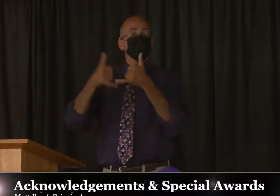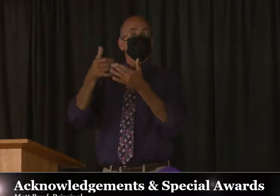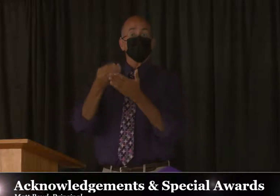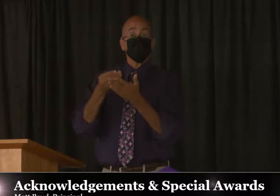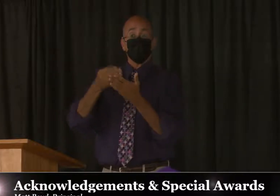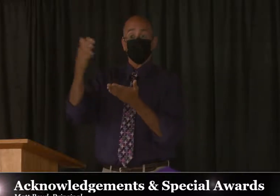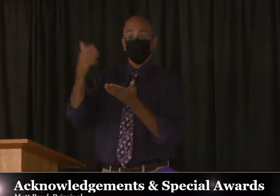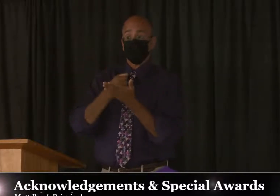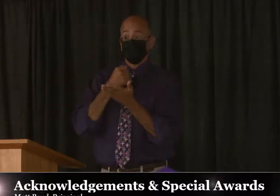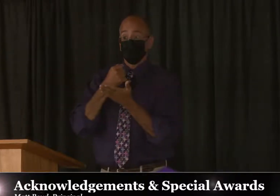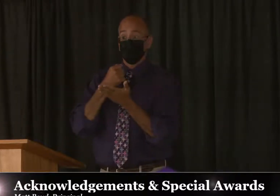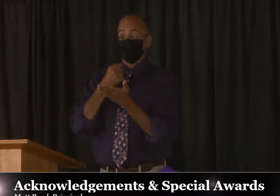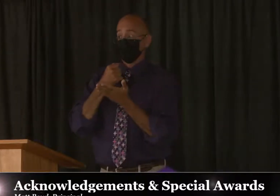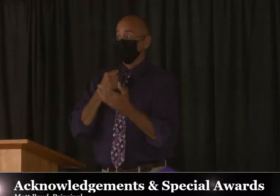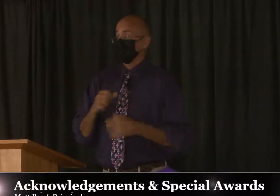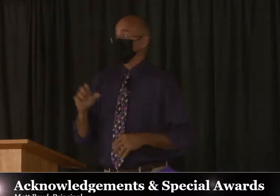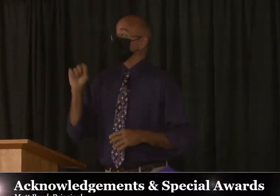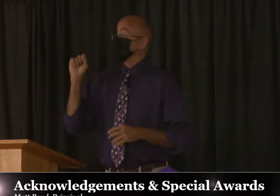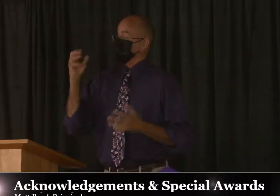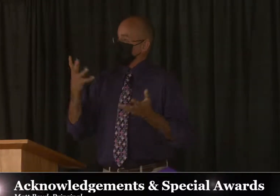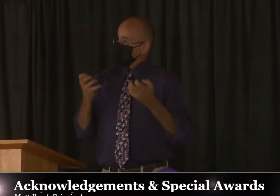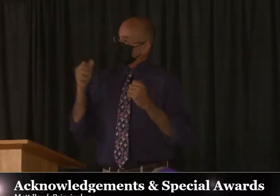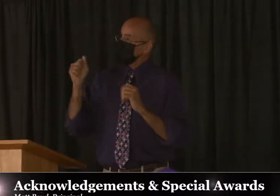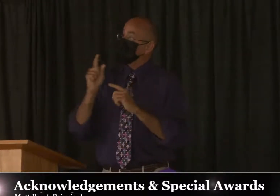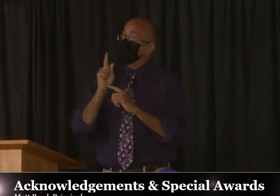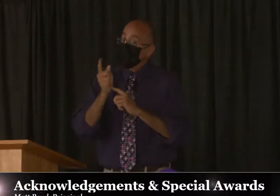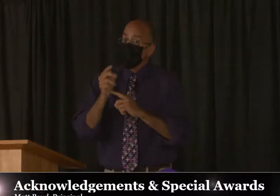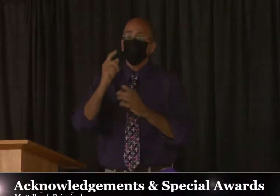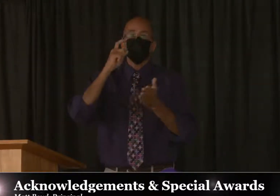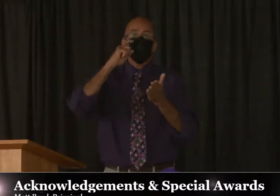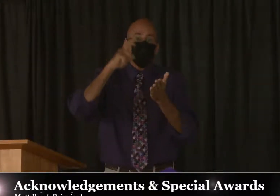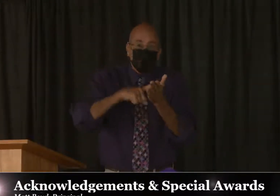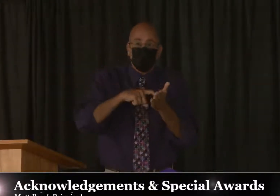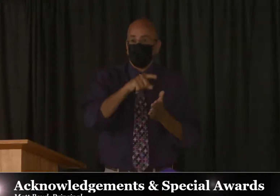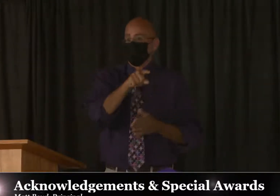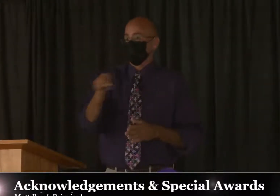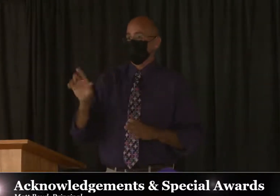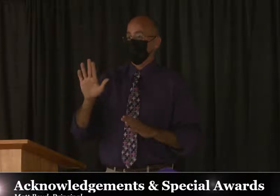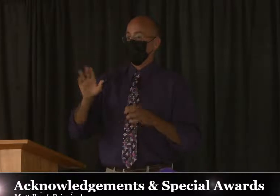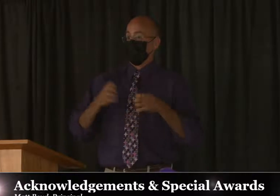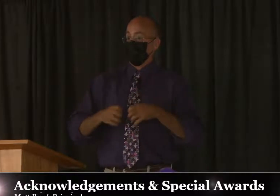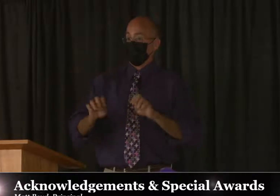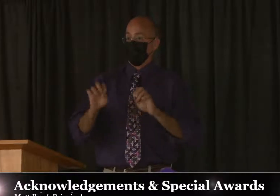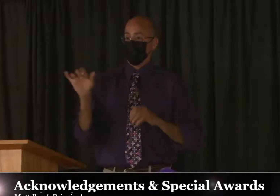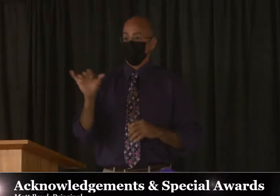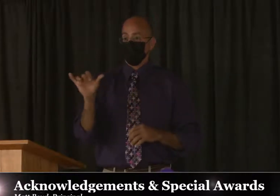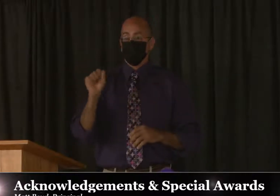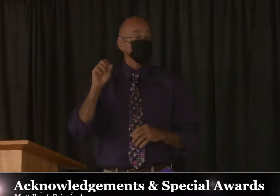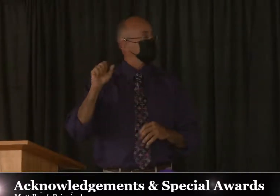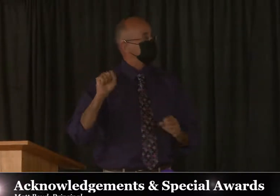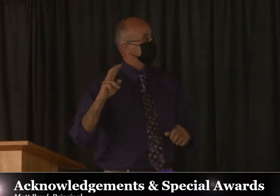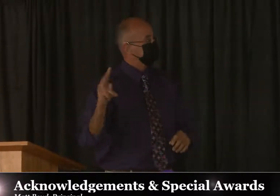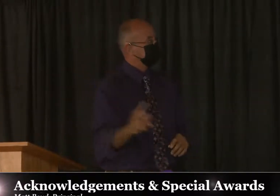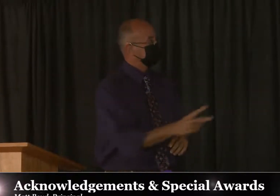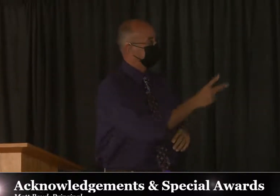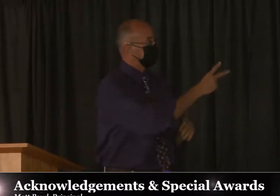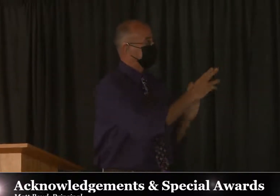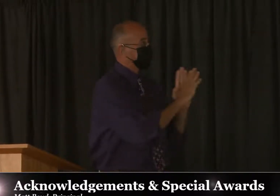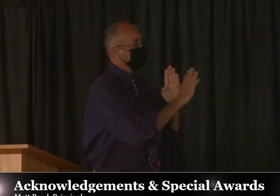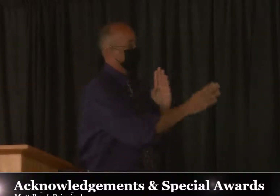And we had nominations for the different awards from the high school class, and so now we want to honor and recognize those of you